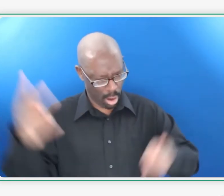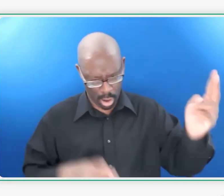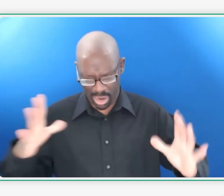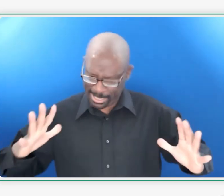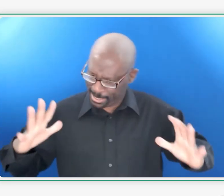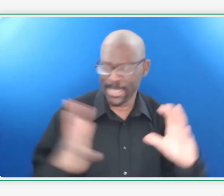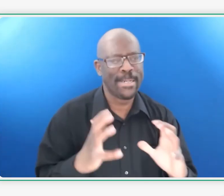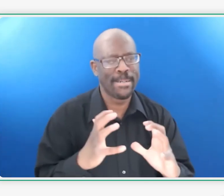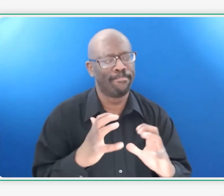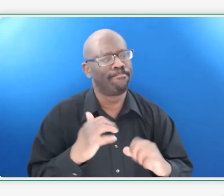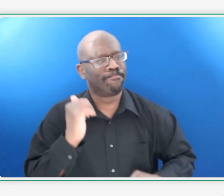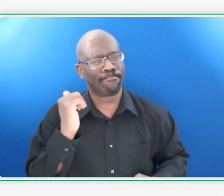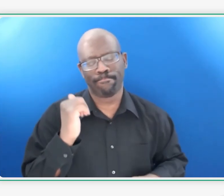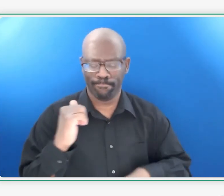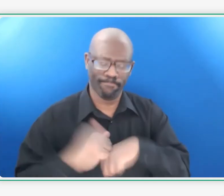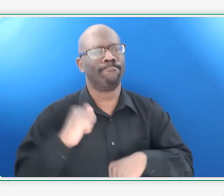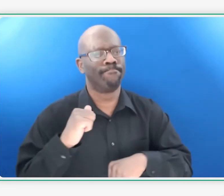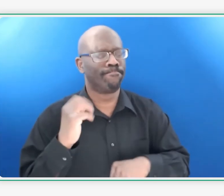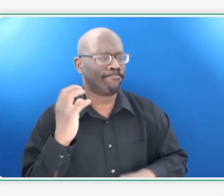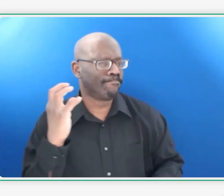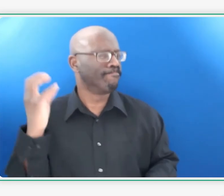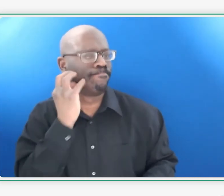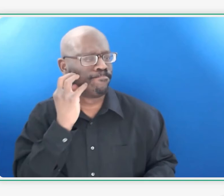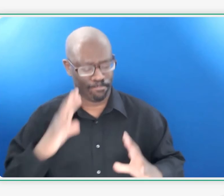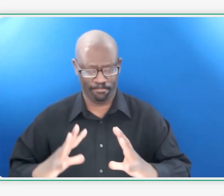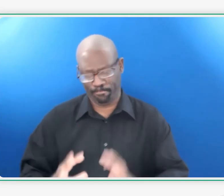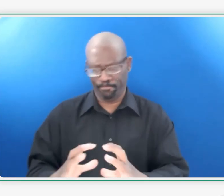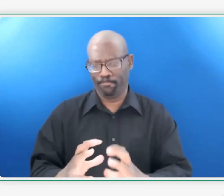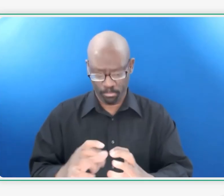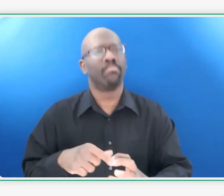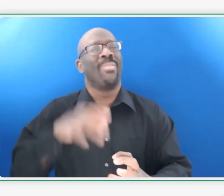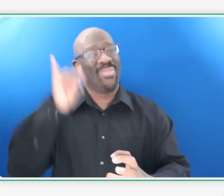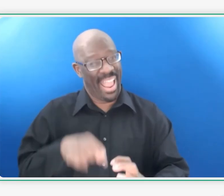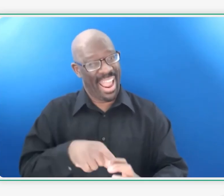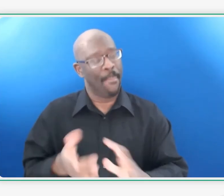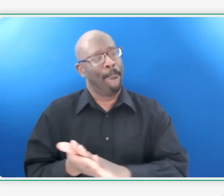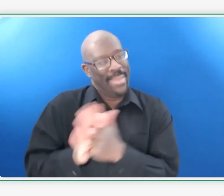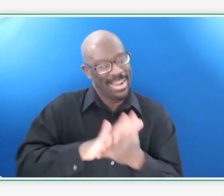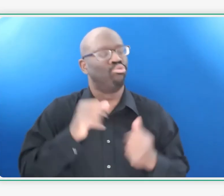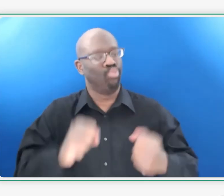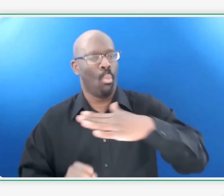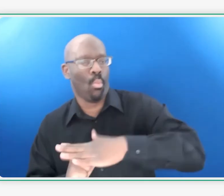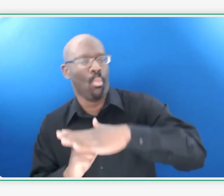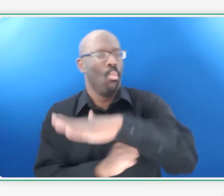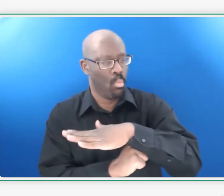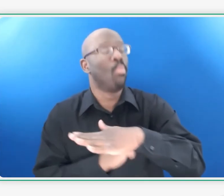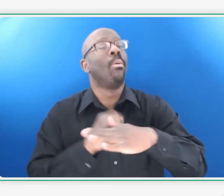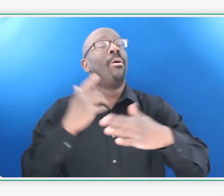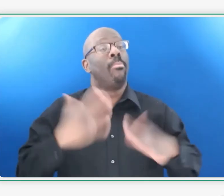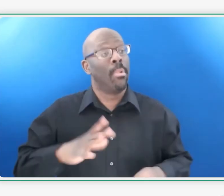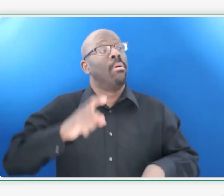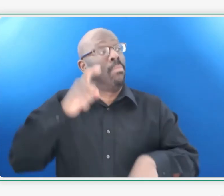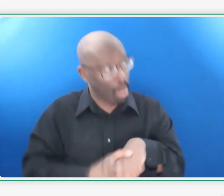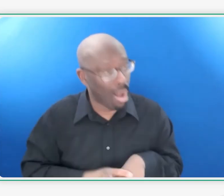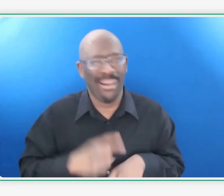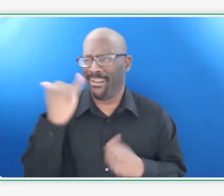make cuts or where there's waste. And you can really get to the meat and potatoes of what your budget needs to be. And